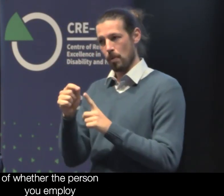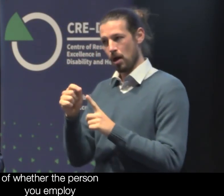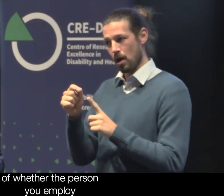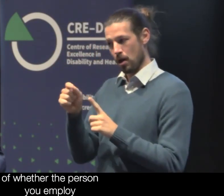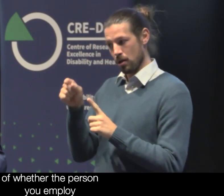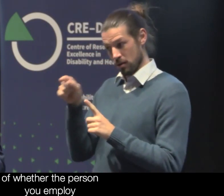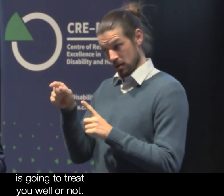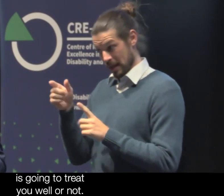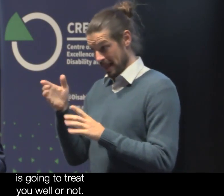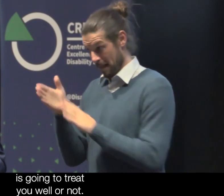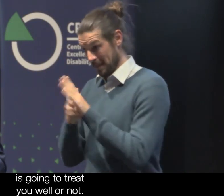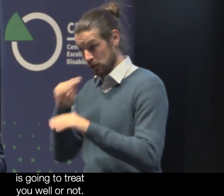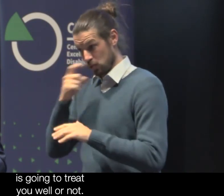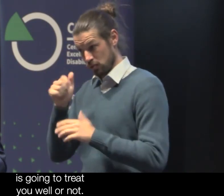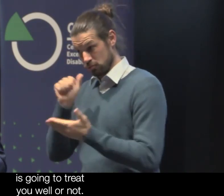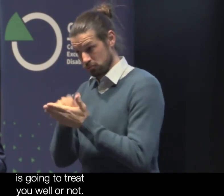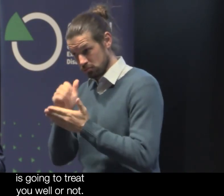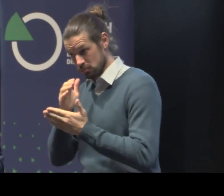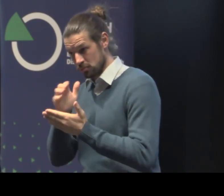is going to treat you very well or not.